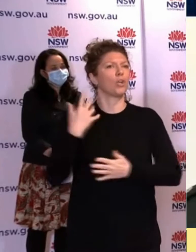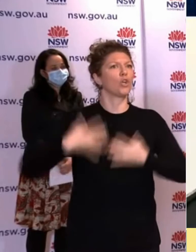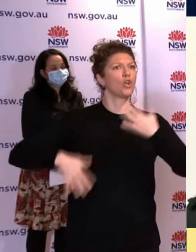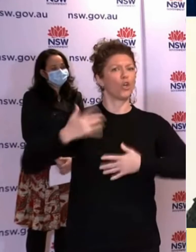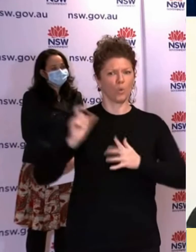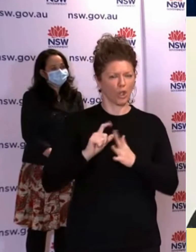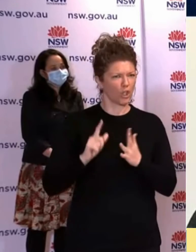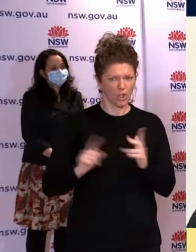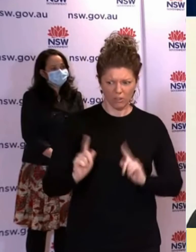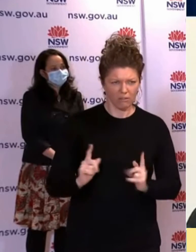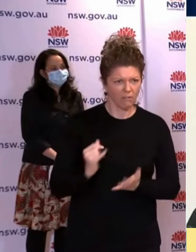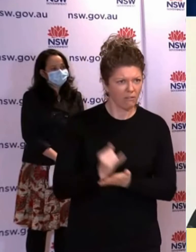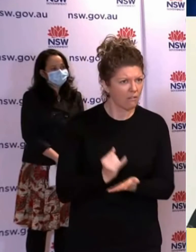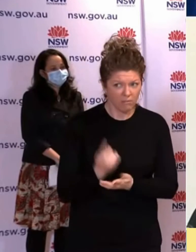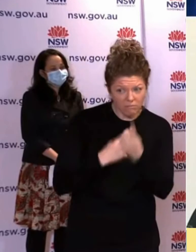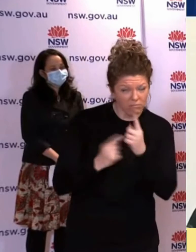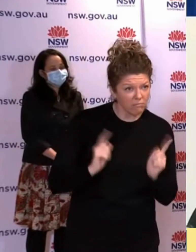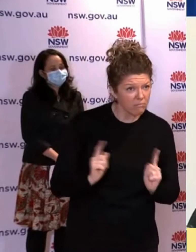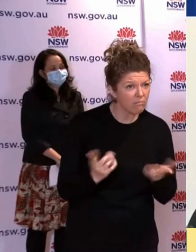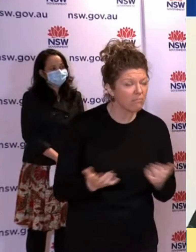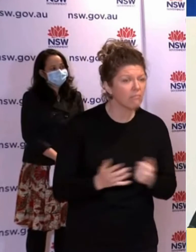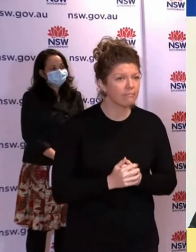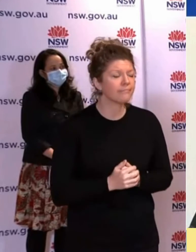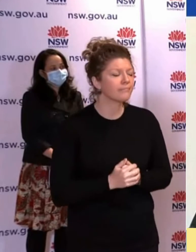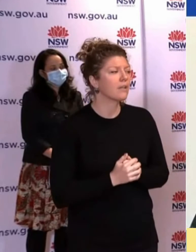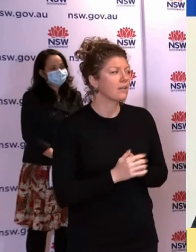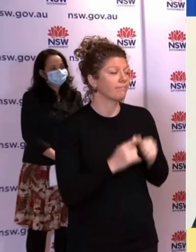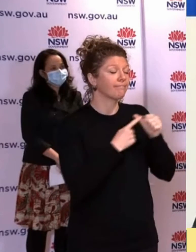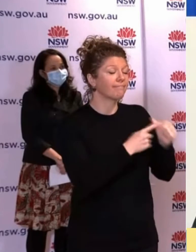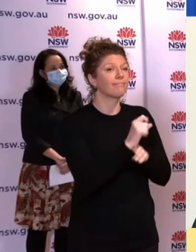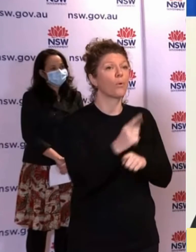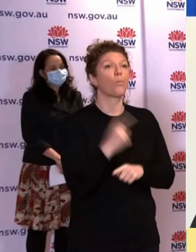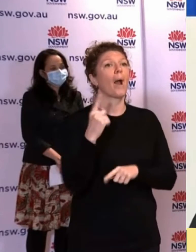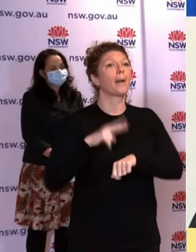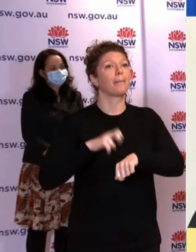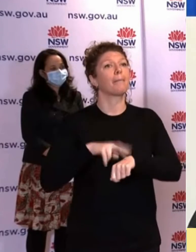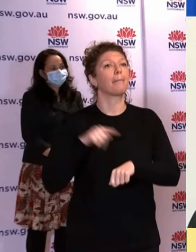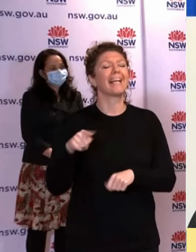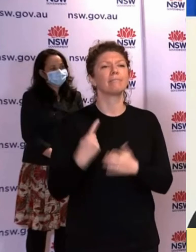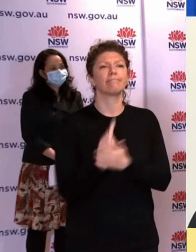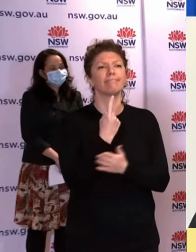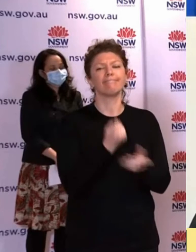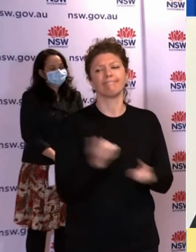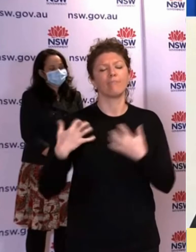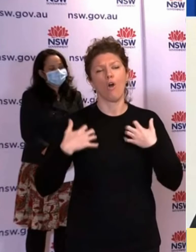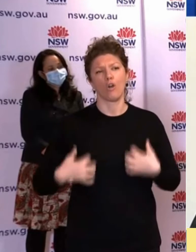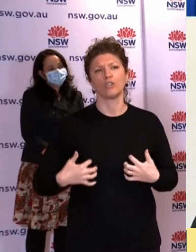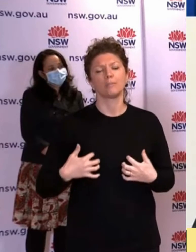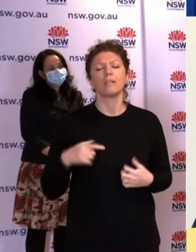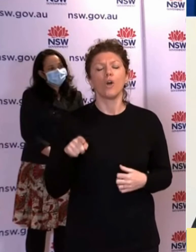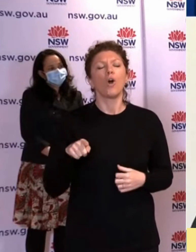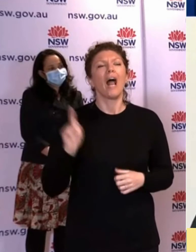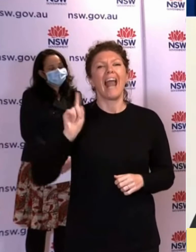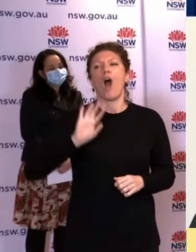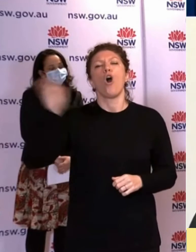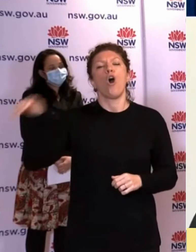officer that was injured is thankfully, after treatment at the local hospital, is back with his family. He will make a full